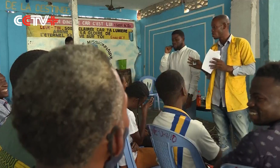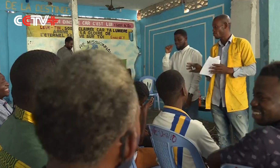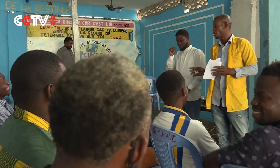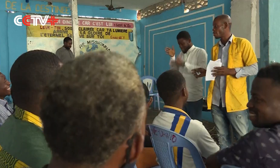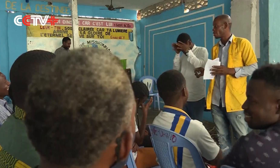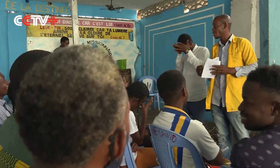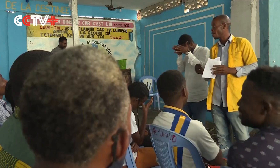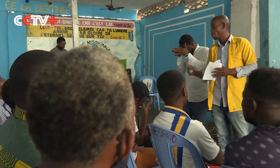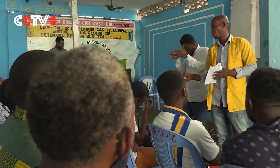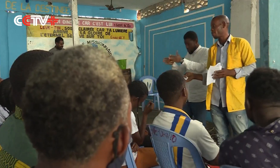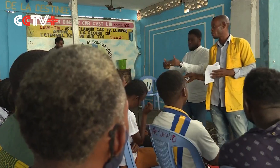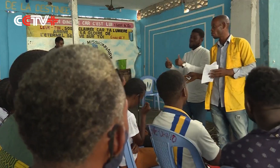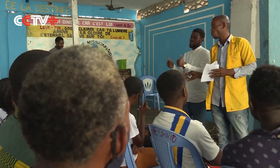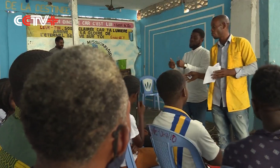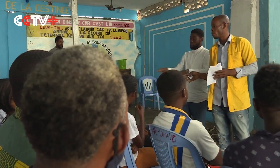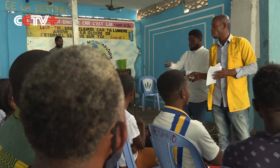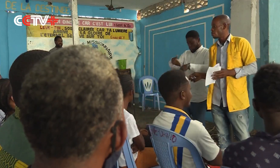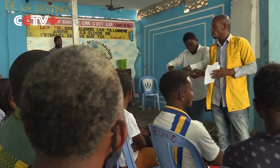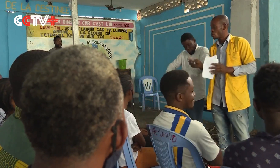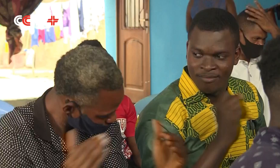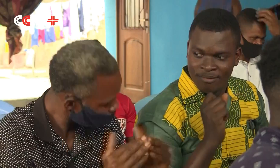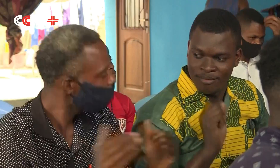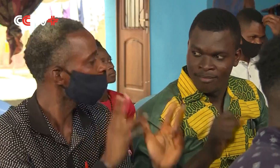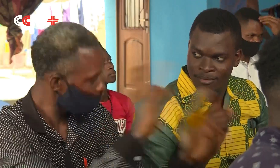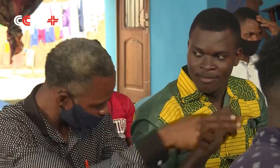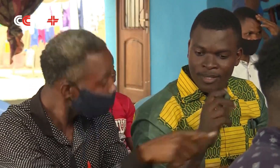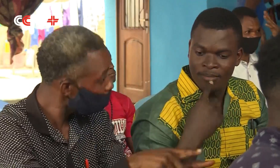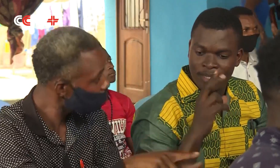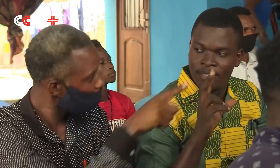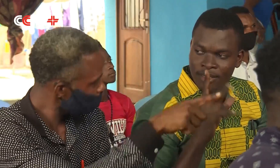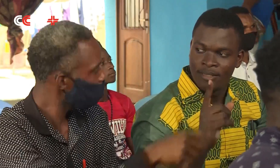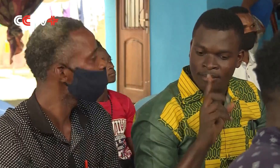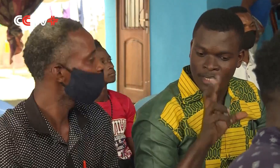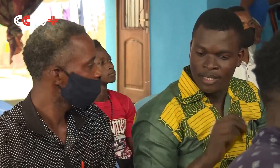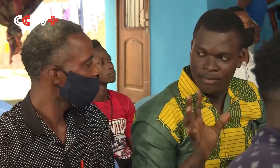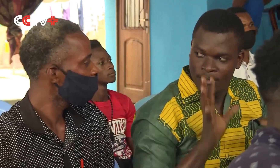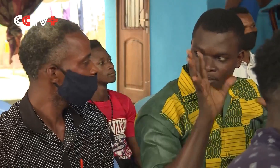be the 5th official language after Lingala, Swahili, Chiluba, and Kikongo.